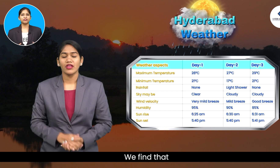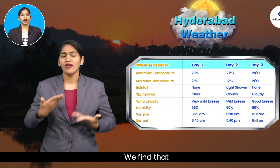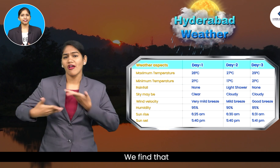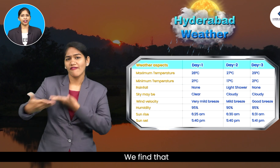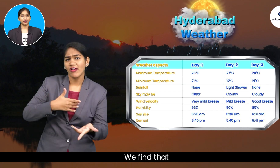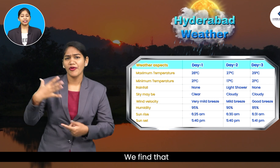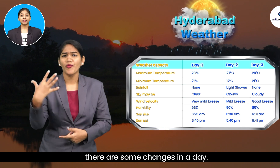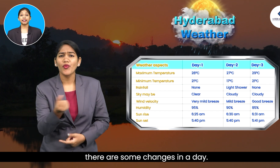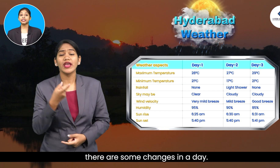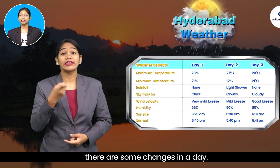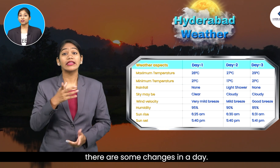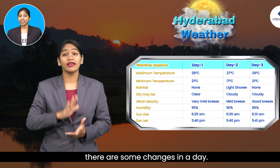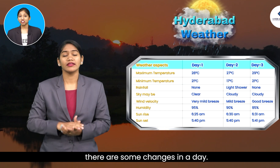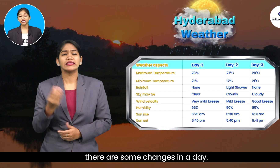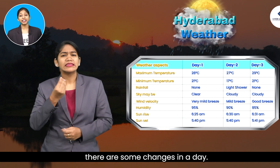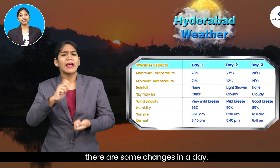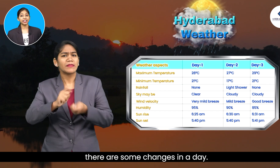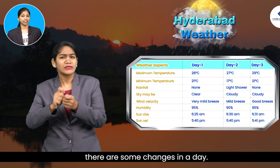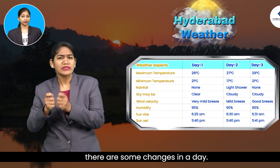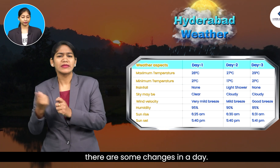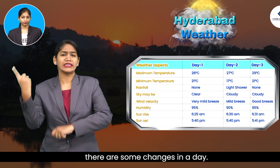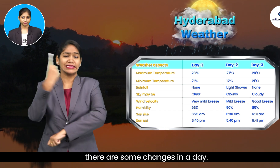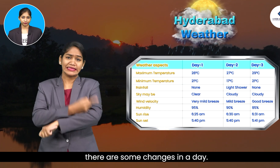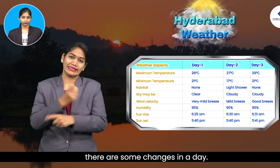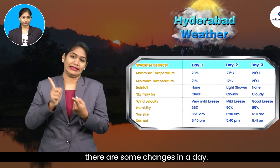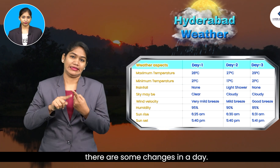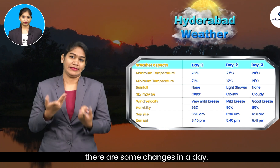We find that there are some changes in a day